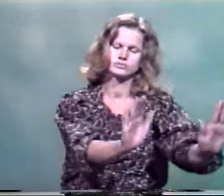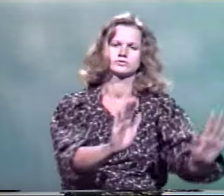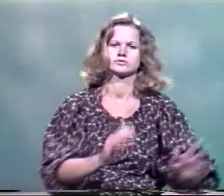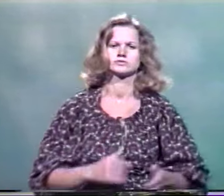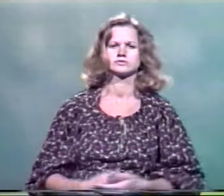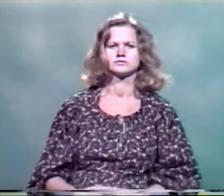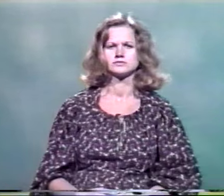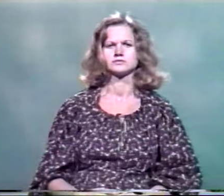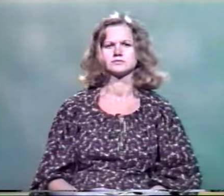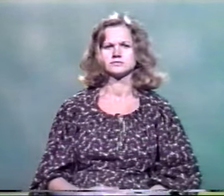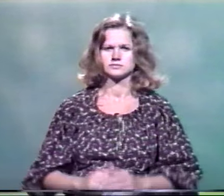To push.